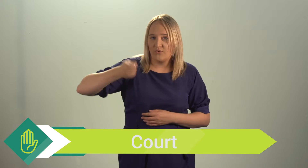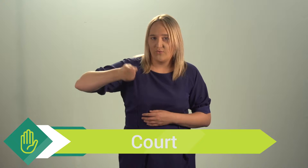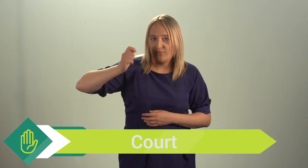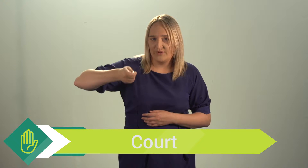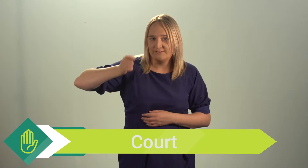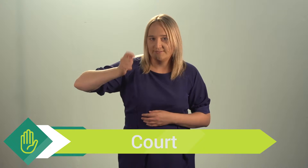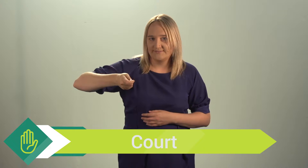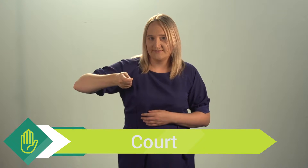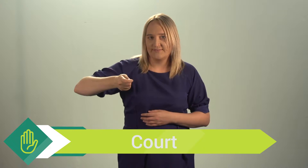Court.